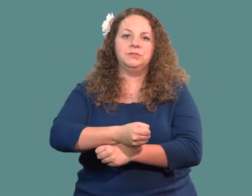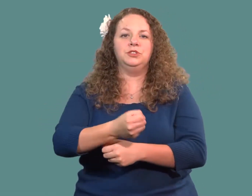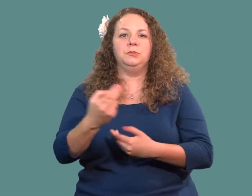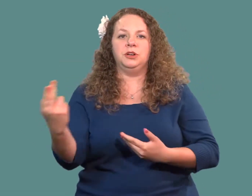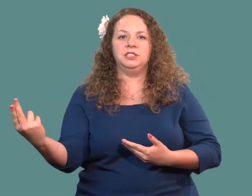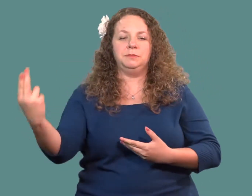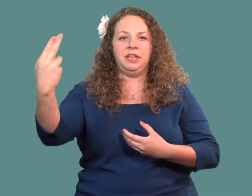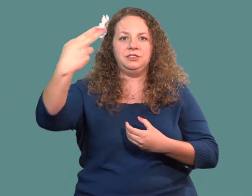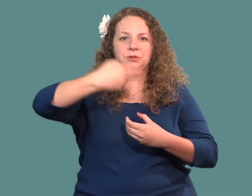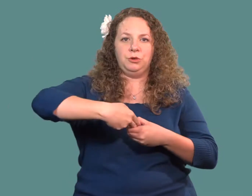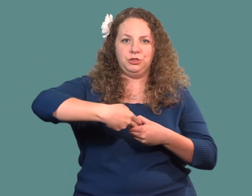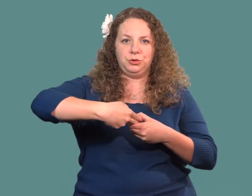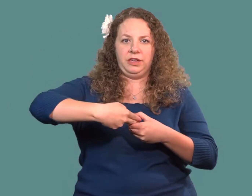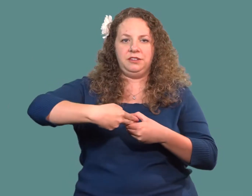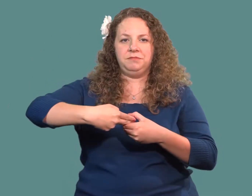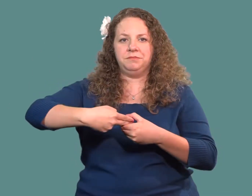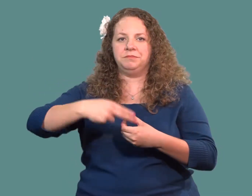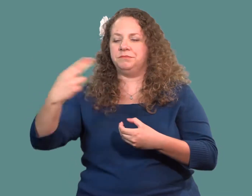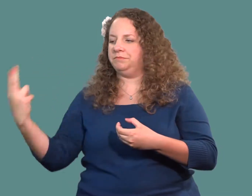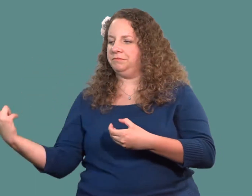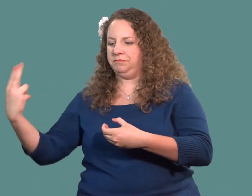To participate or join.